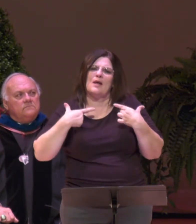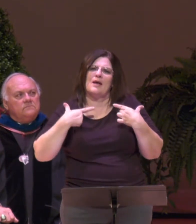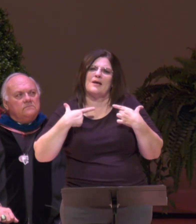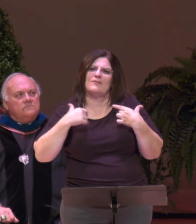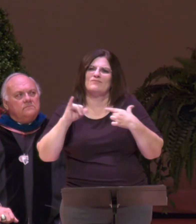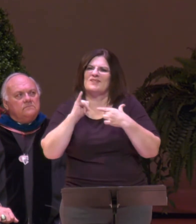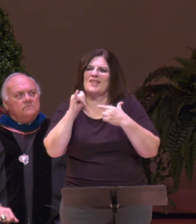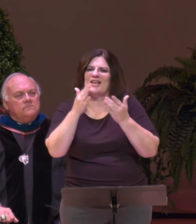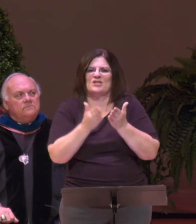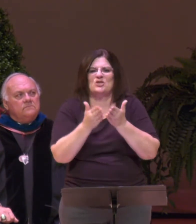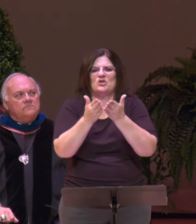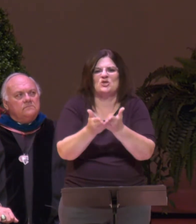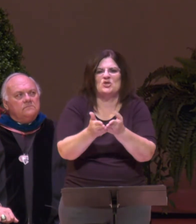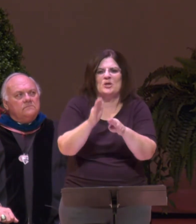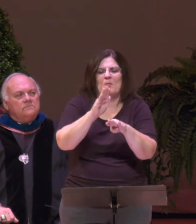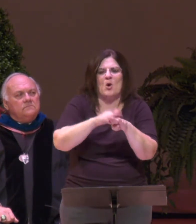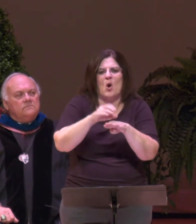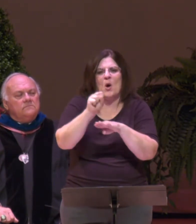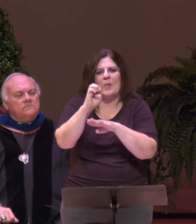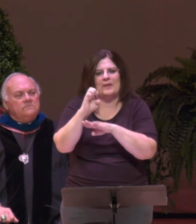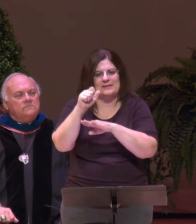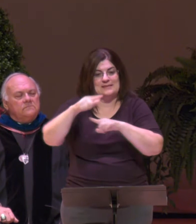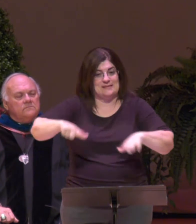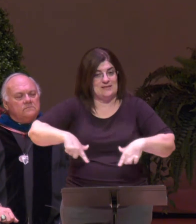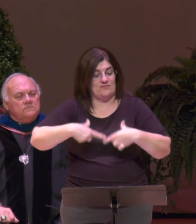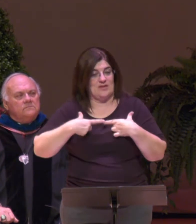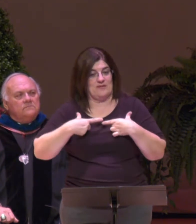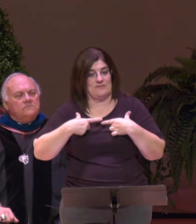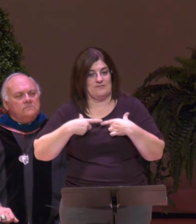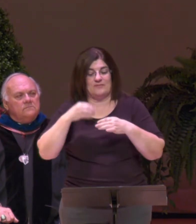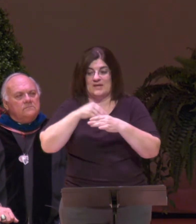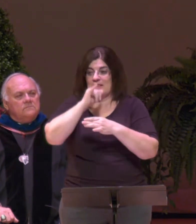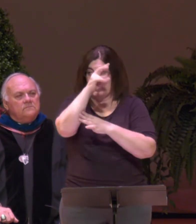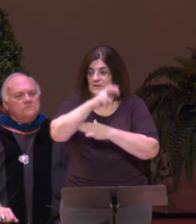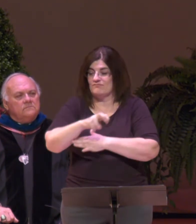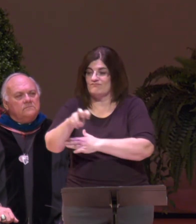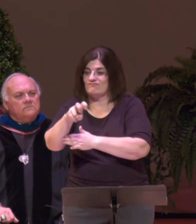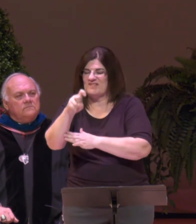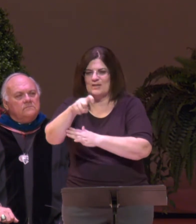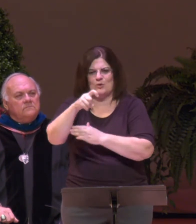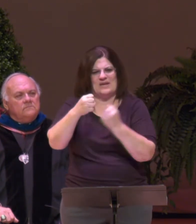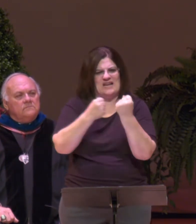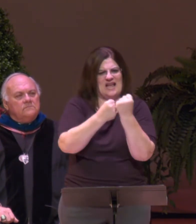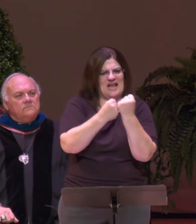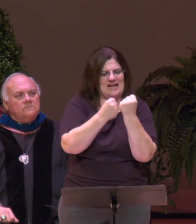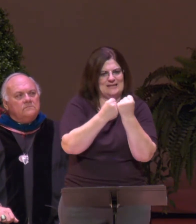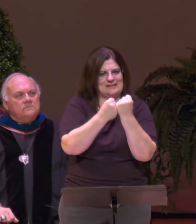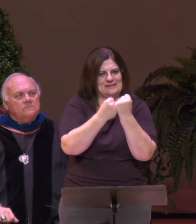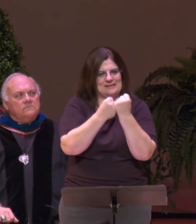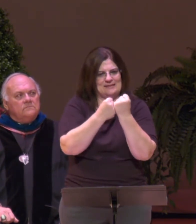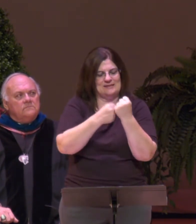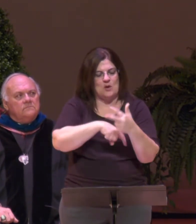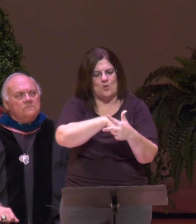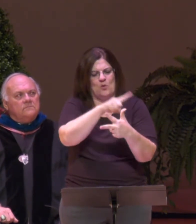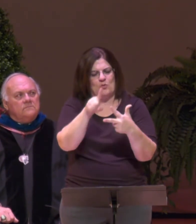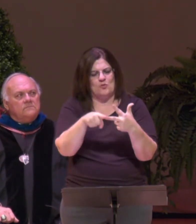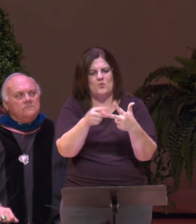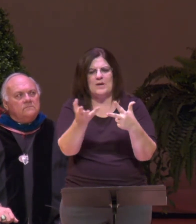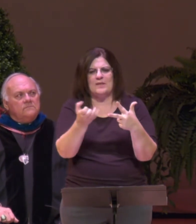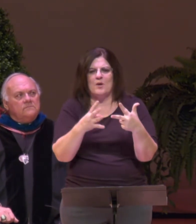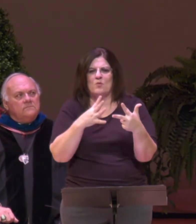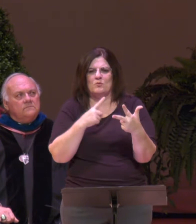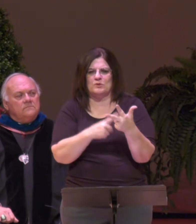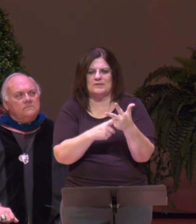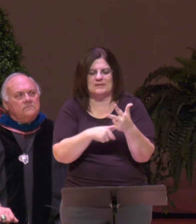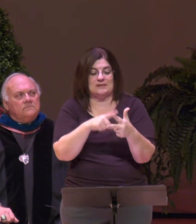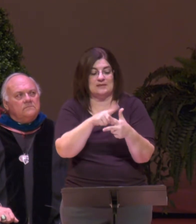on the sea of life. And in that journey, you need navigational aids. And the three navigational aids I want to talk about are